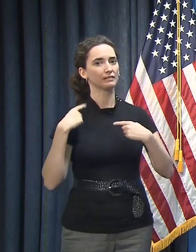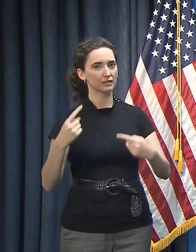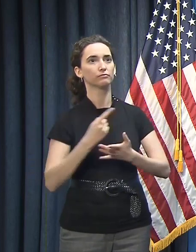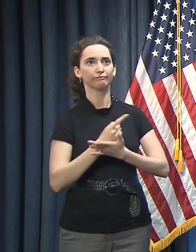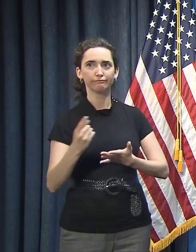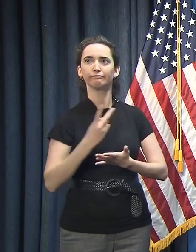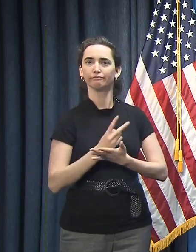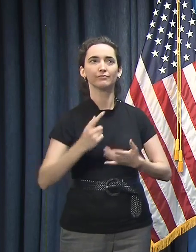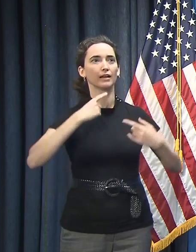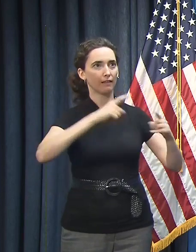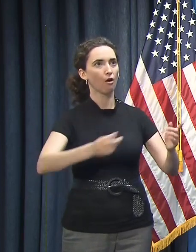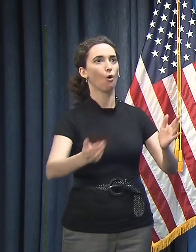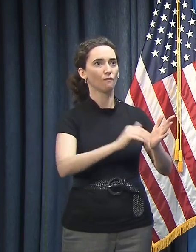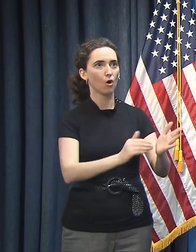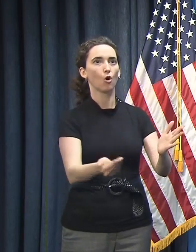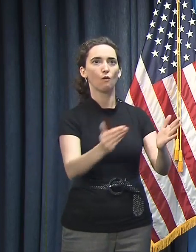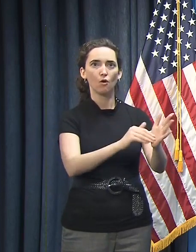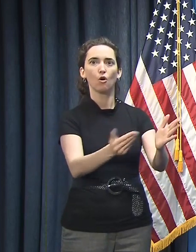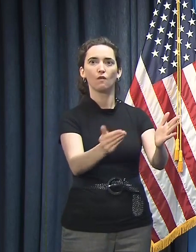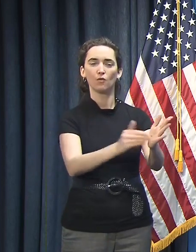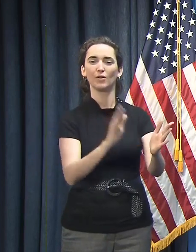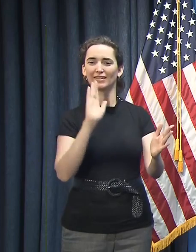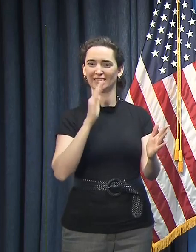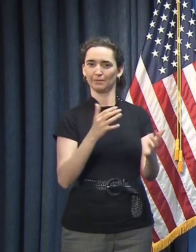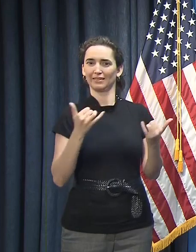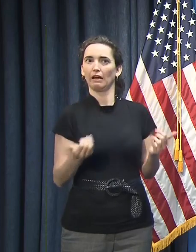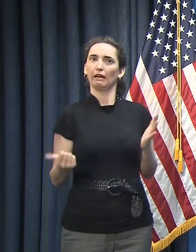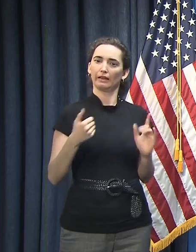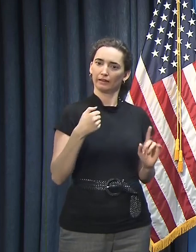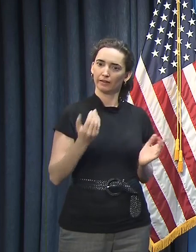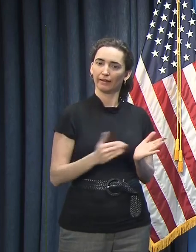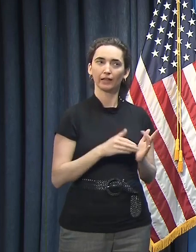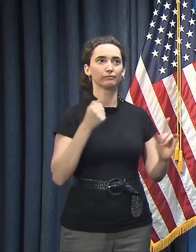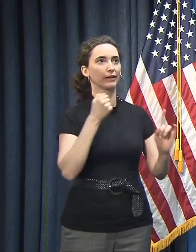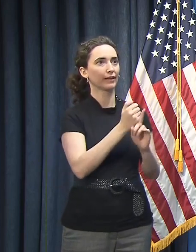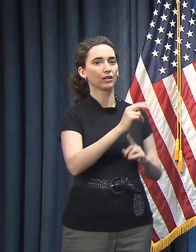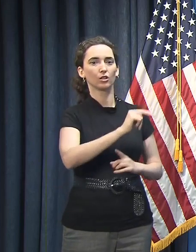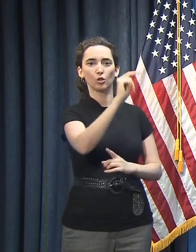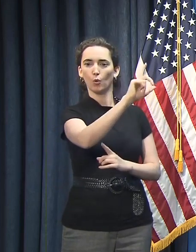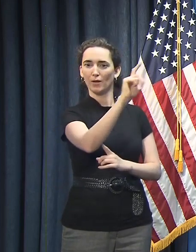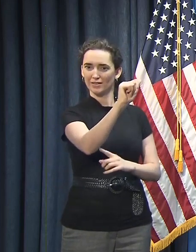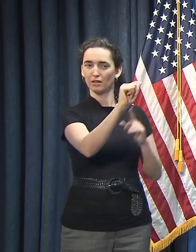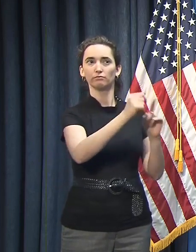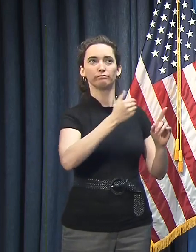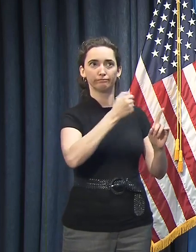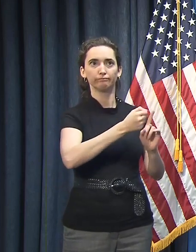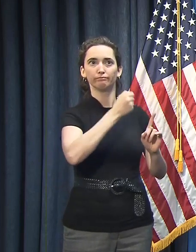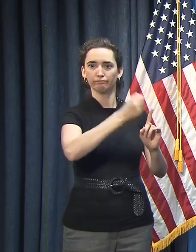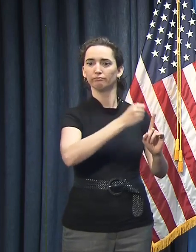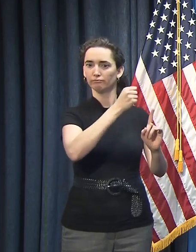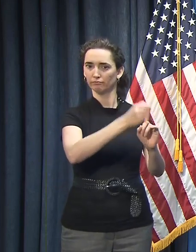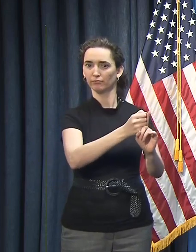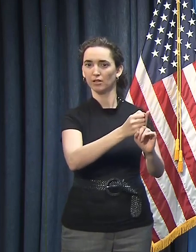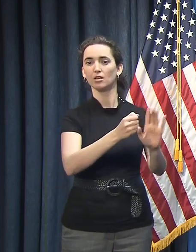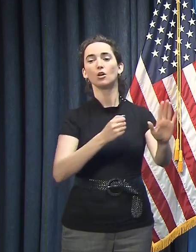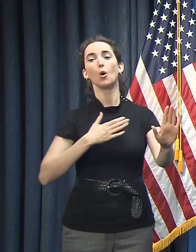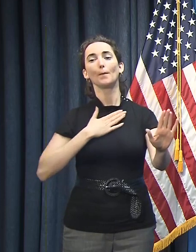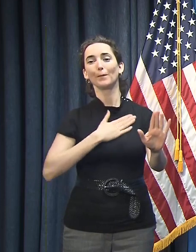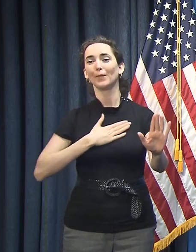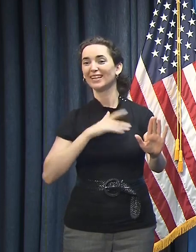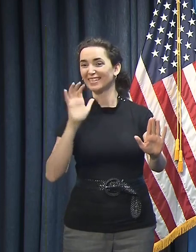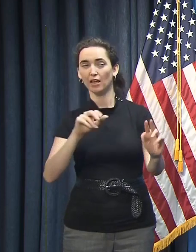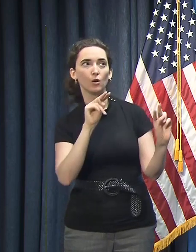weeks. And it seems to be hitting North Louisiana at a regular clip. But I'm asking people to pay